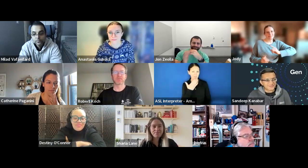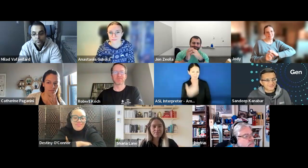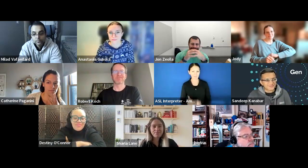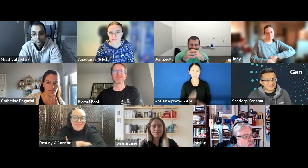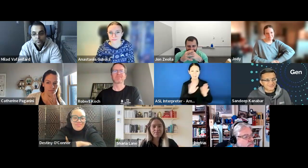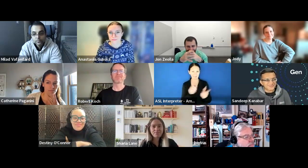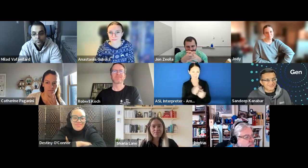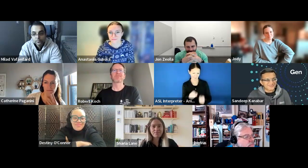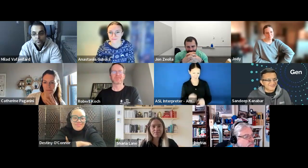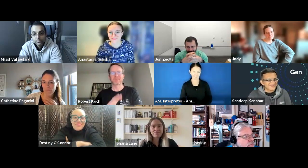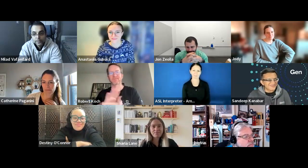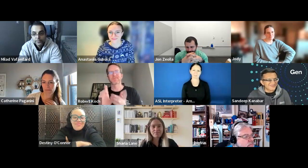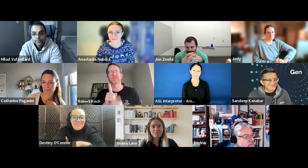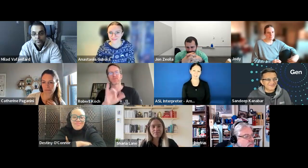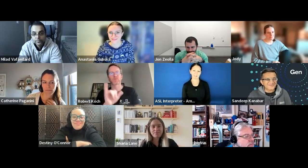It's great to meet you.